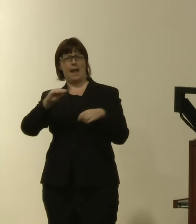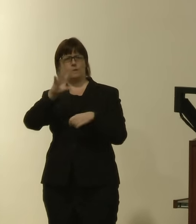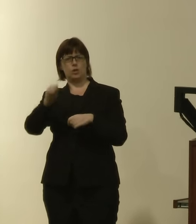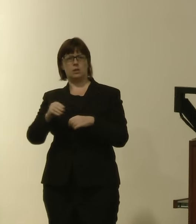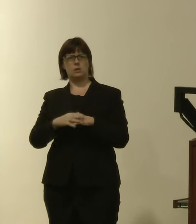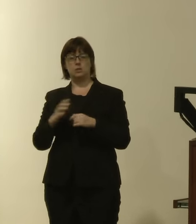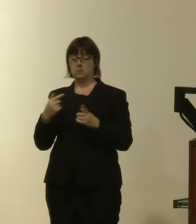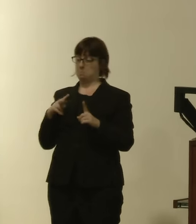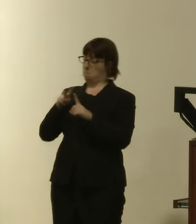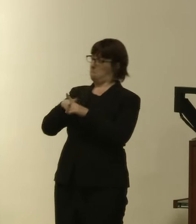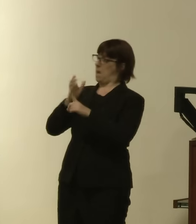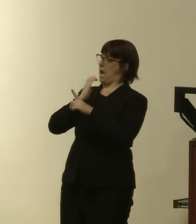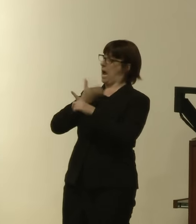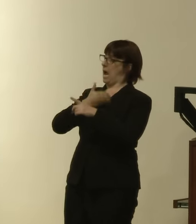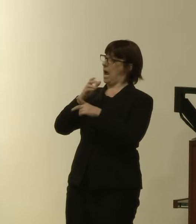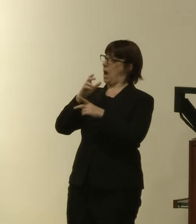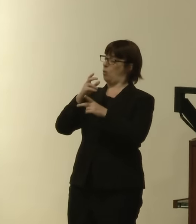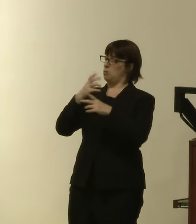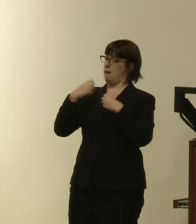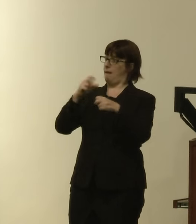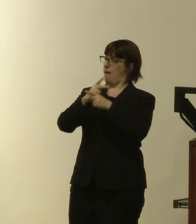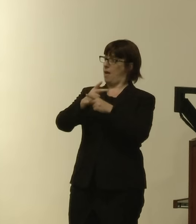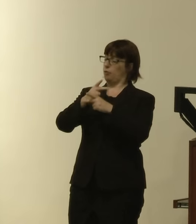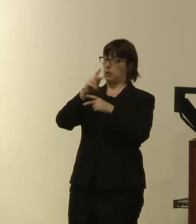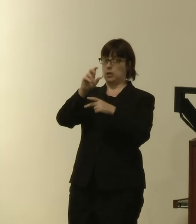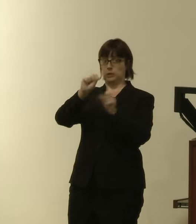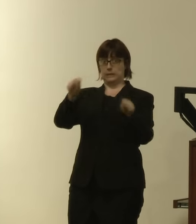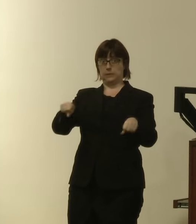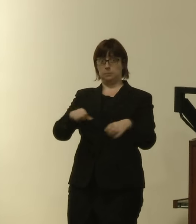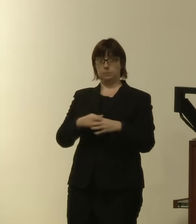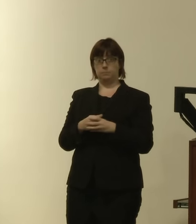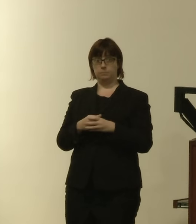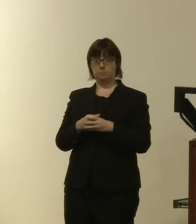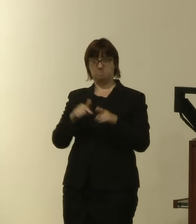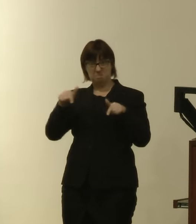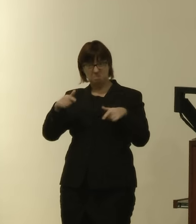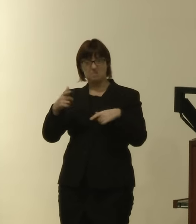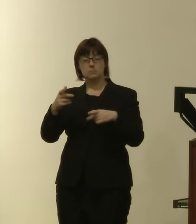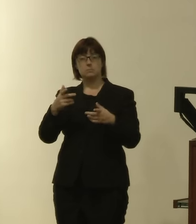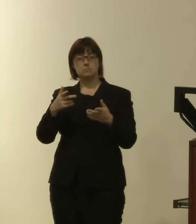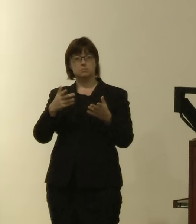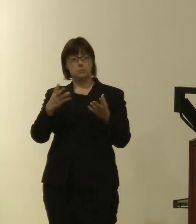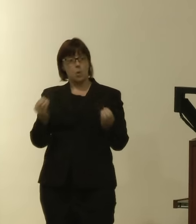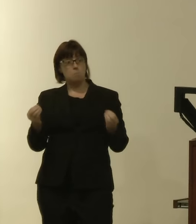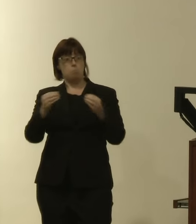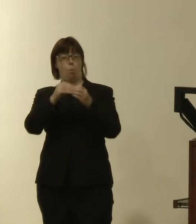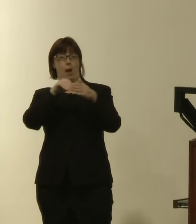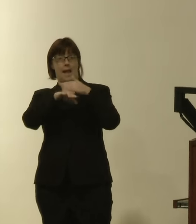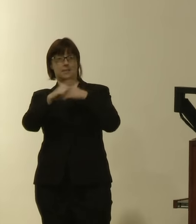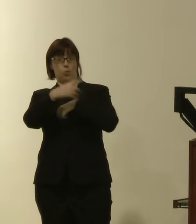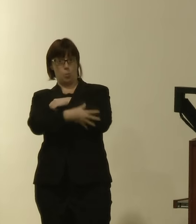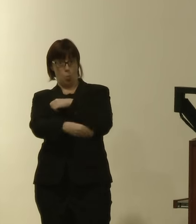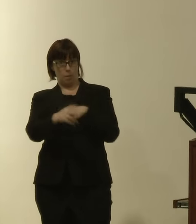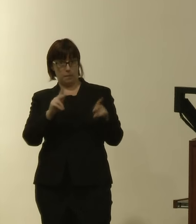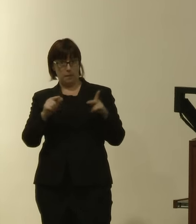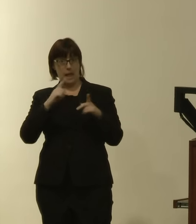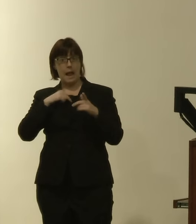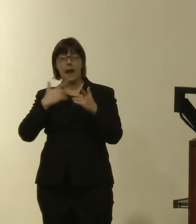Yeah. Apply to our own healthcare system in terms of increasing access for the poor and reducing health disparities? You know, I